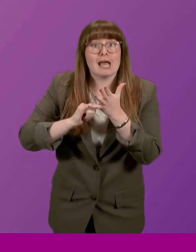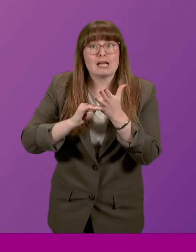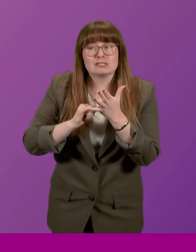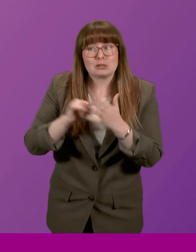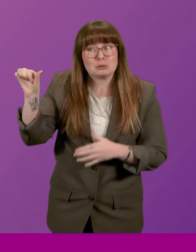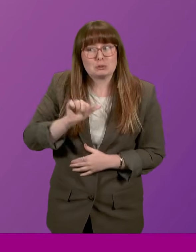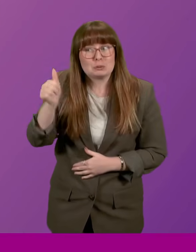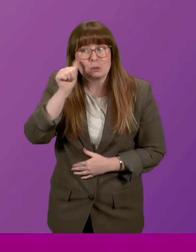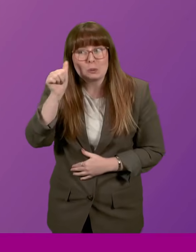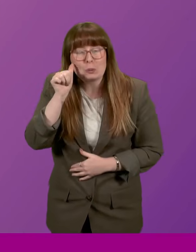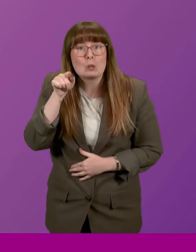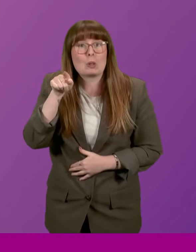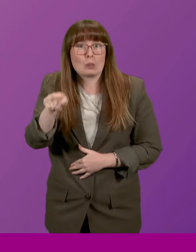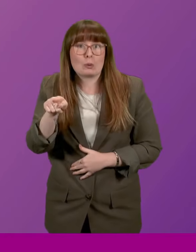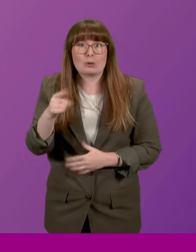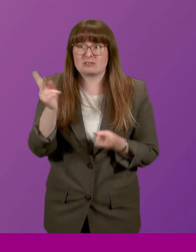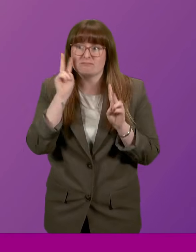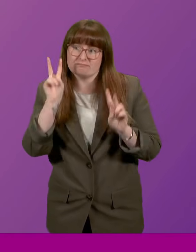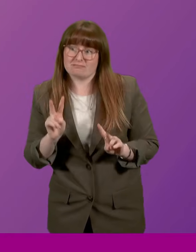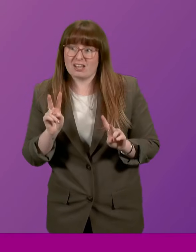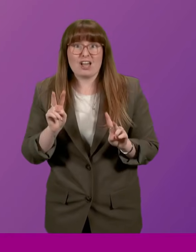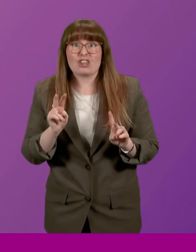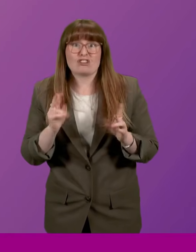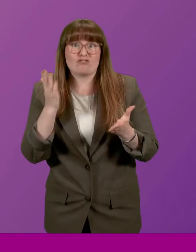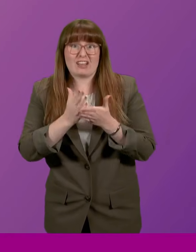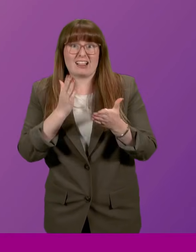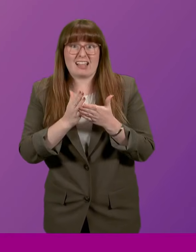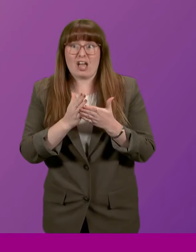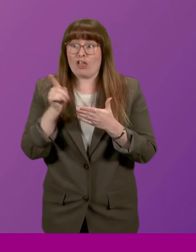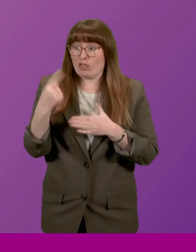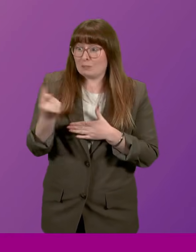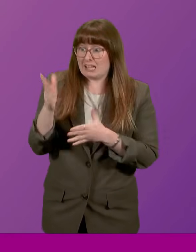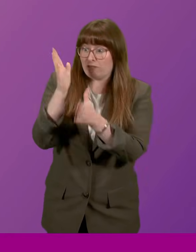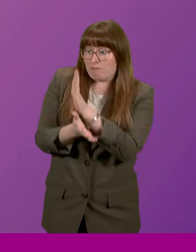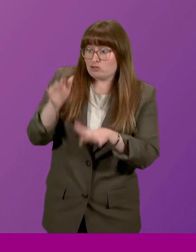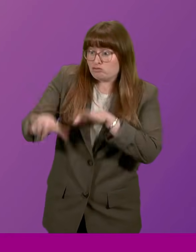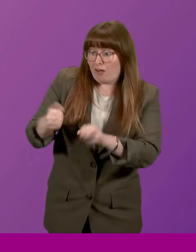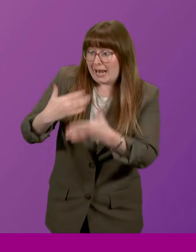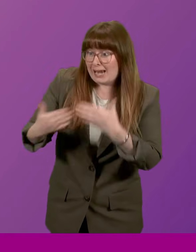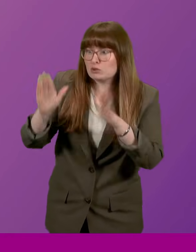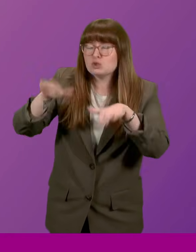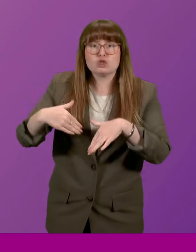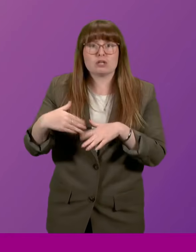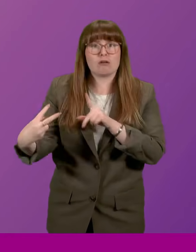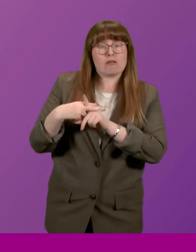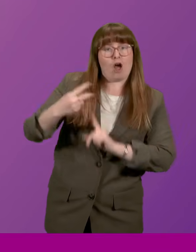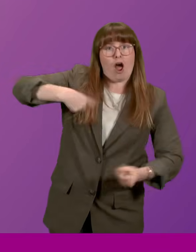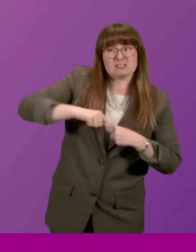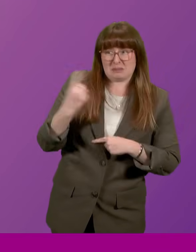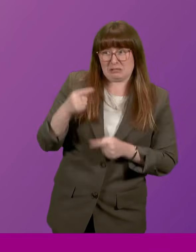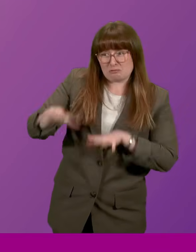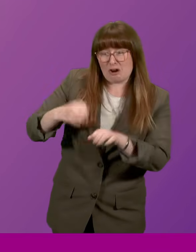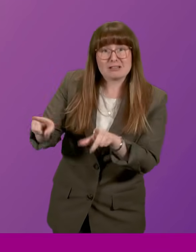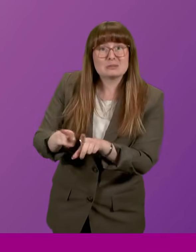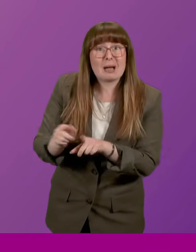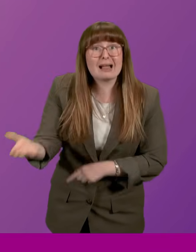that those in glass houses should not throw stones? And will he reaffirm his commitment to ensuring